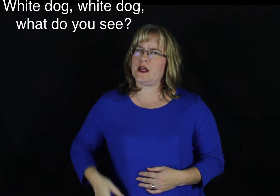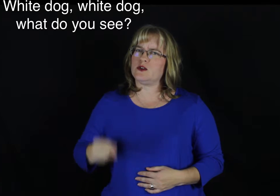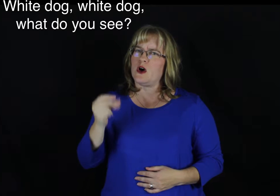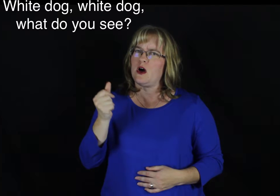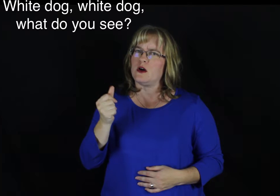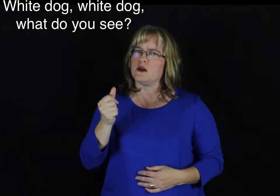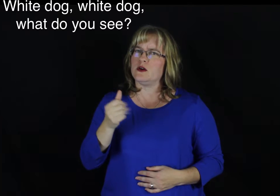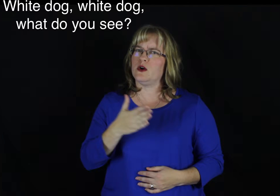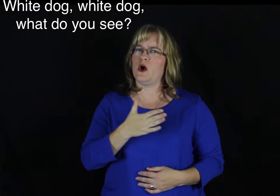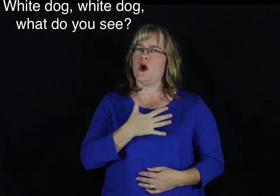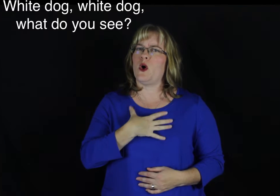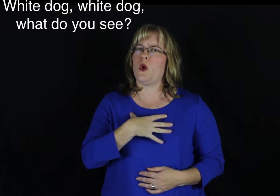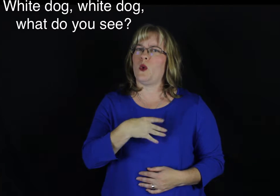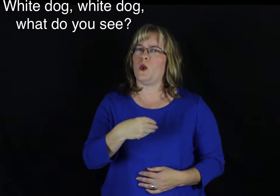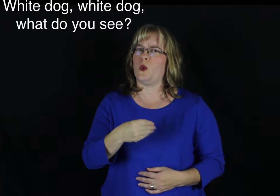White dog,